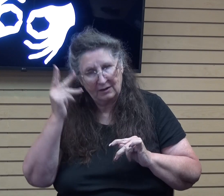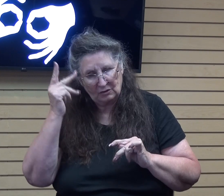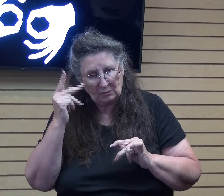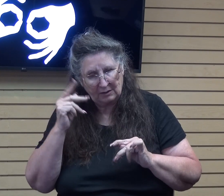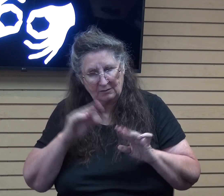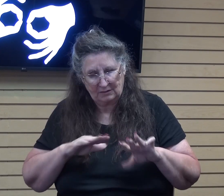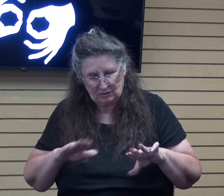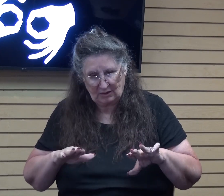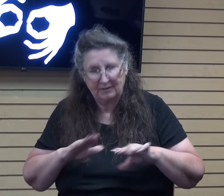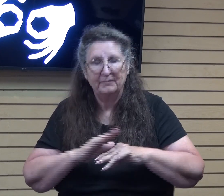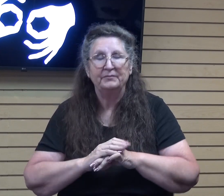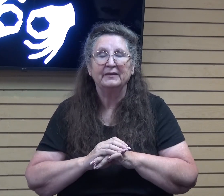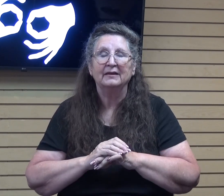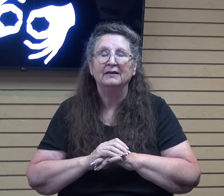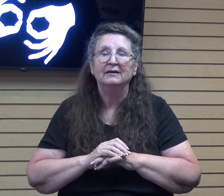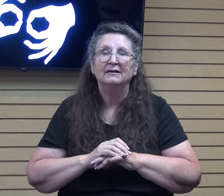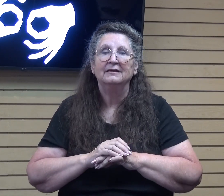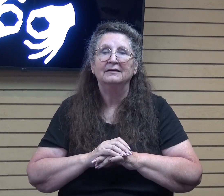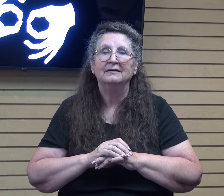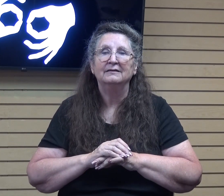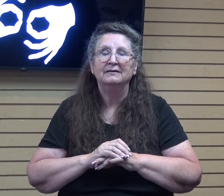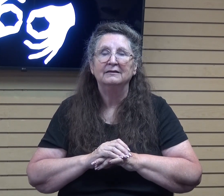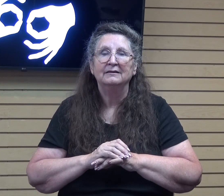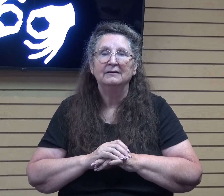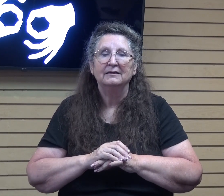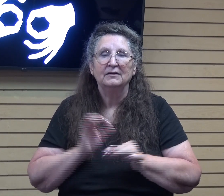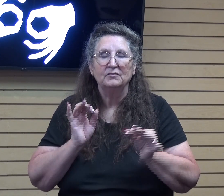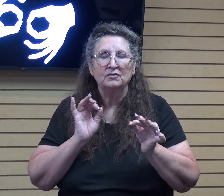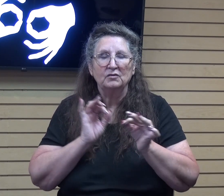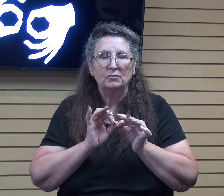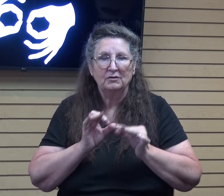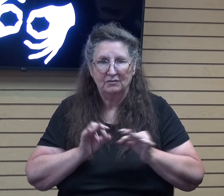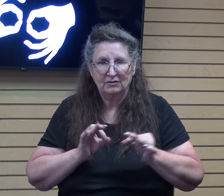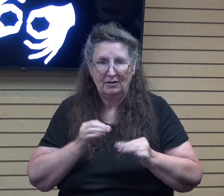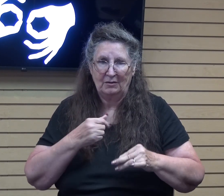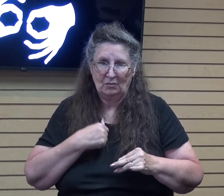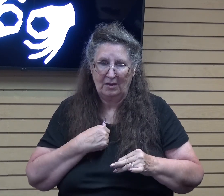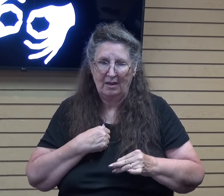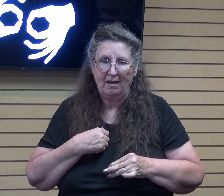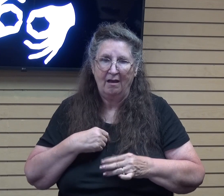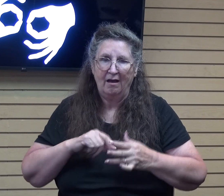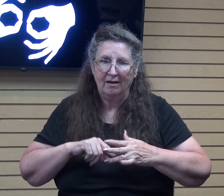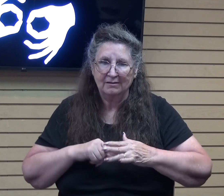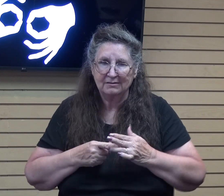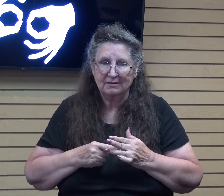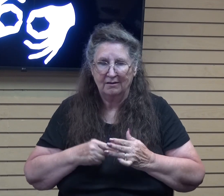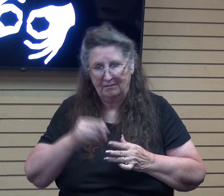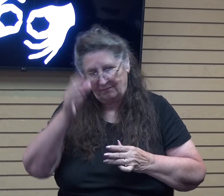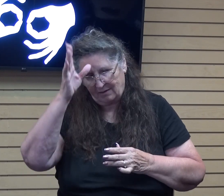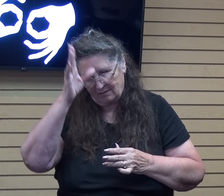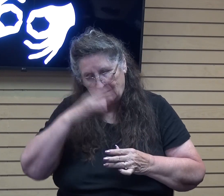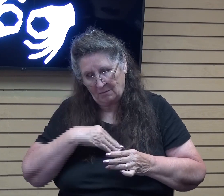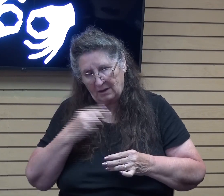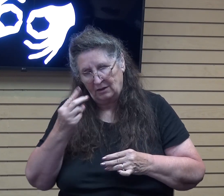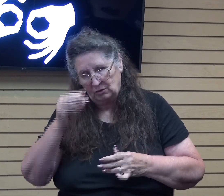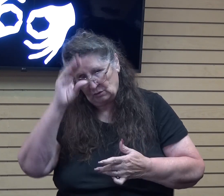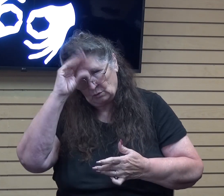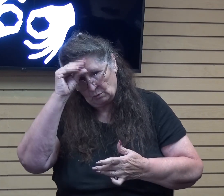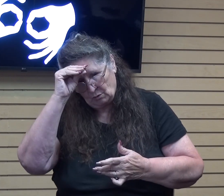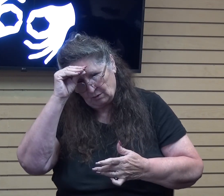child. This perfectly describes me as I began to father my 2 boys from ages 4 and